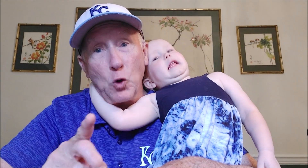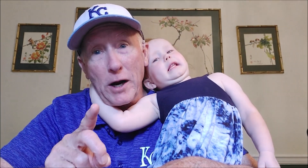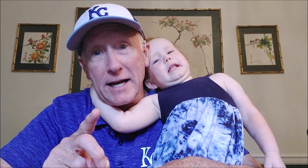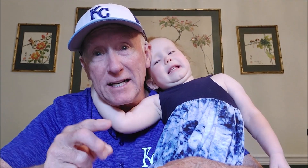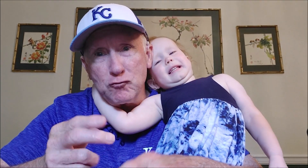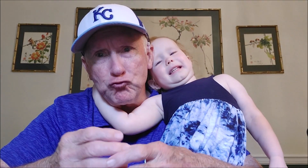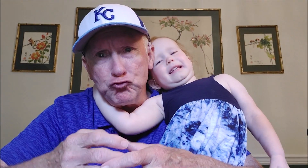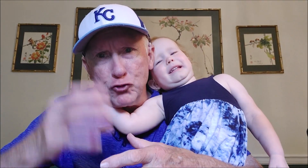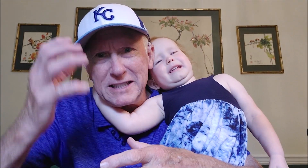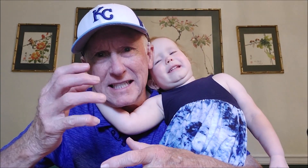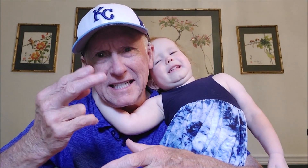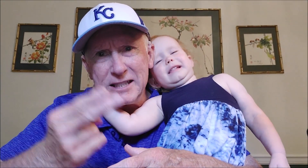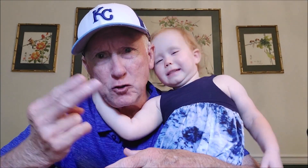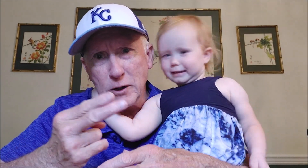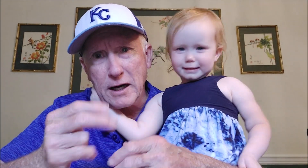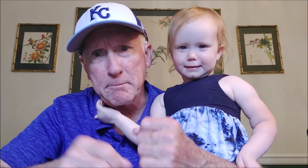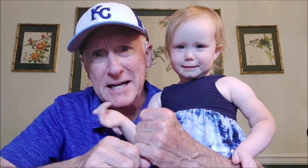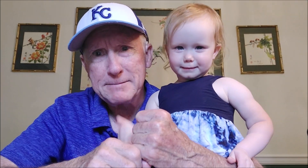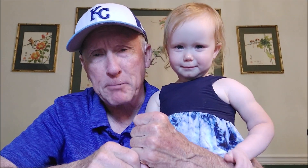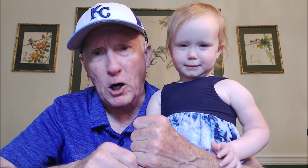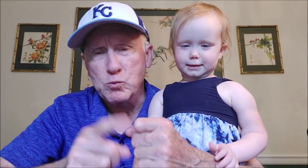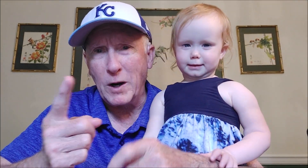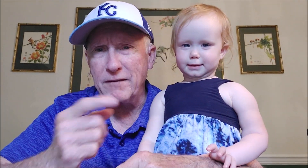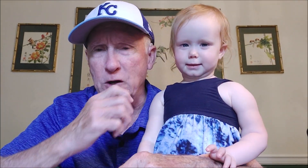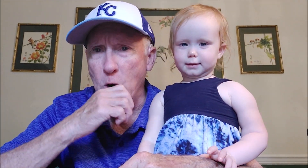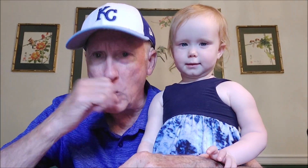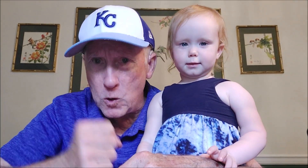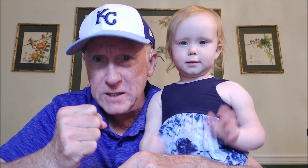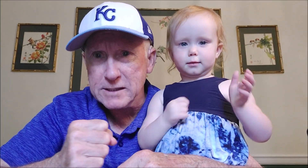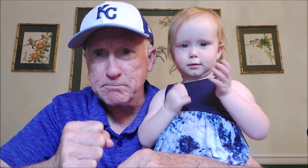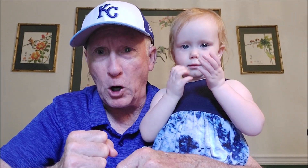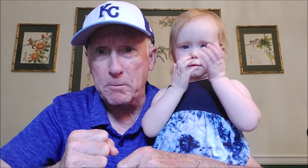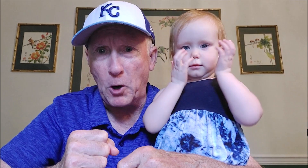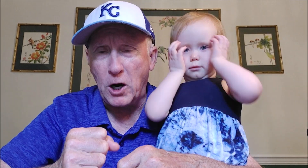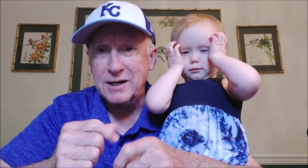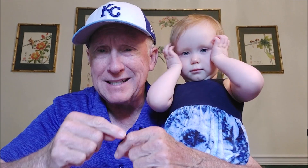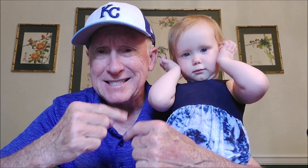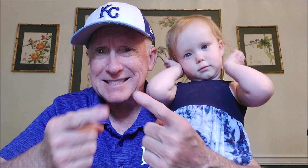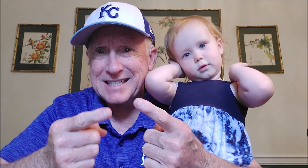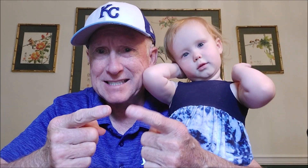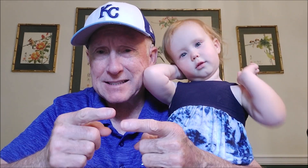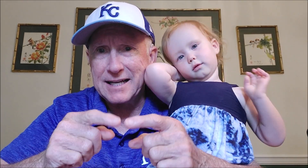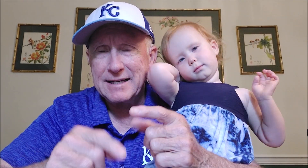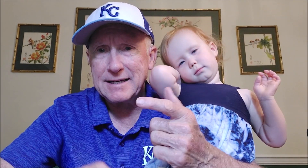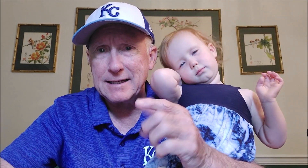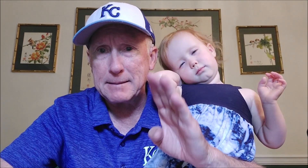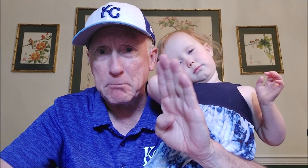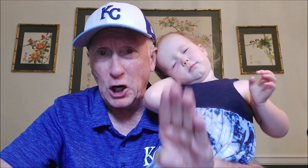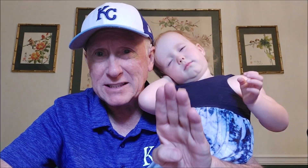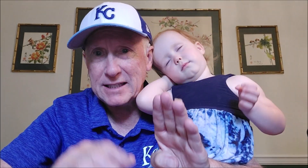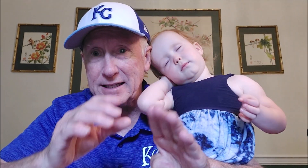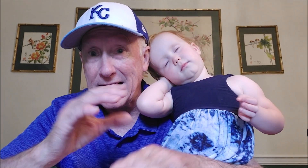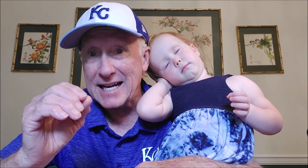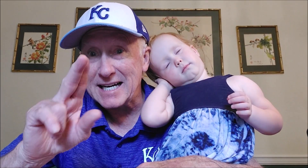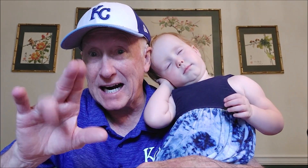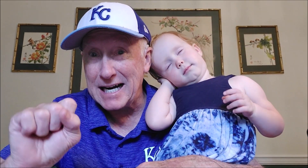Destroy it is rich history of baseball. One of the oldest ballpark, since like Boston and